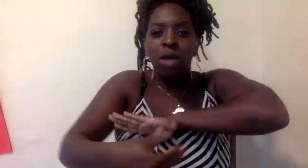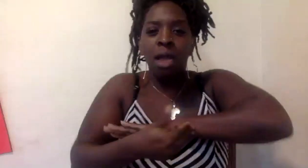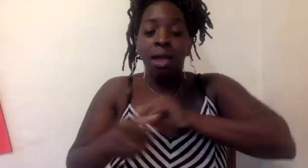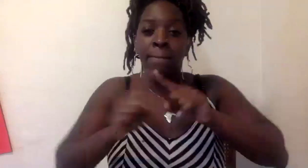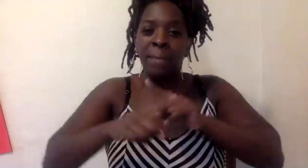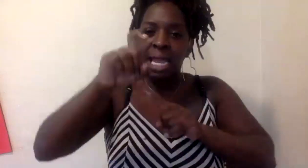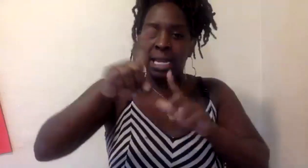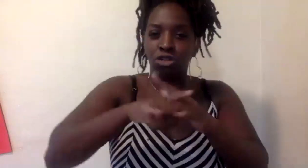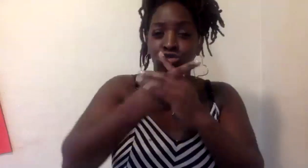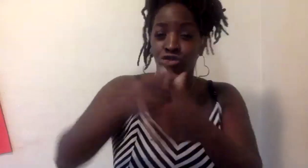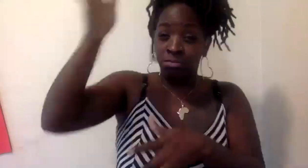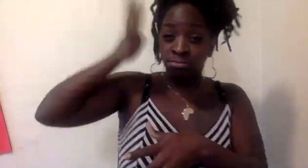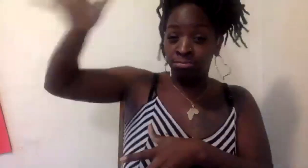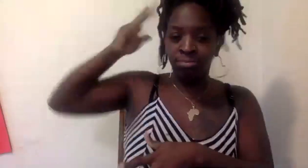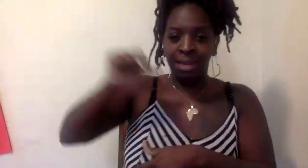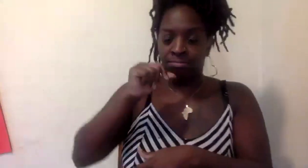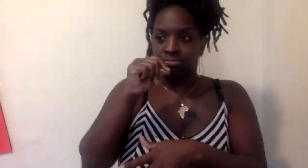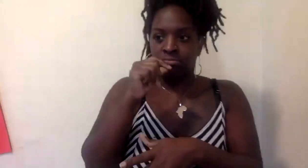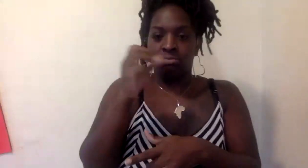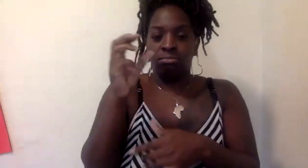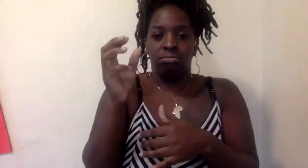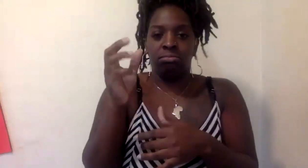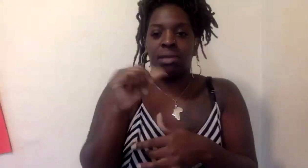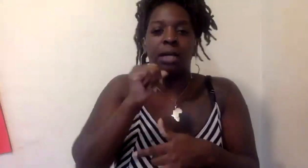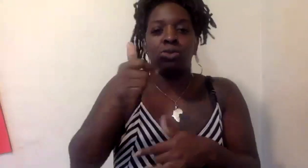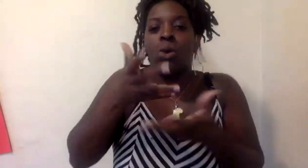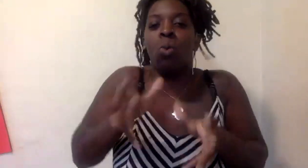I understand that these changes will not occur overnight,